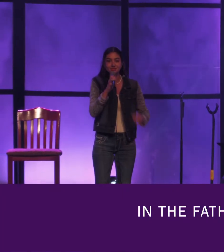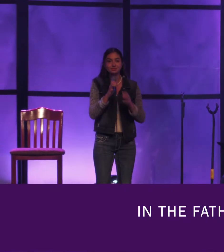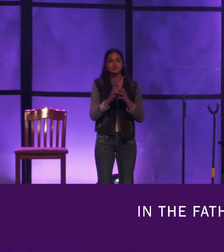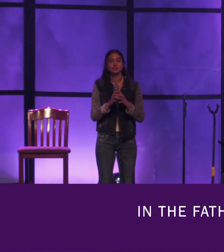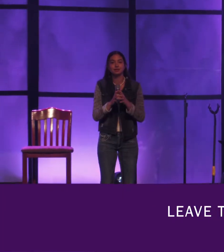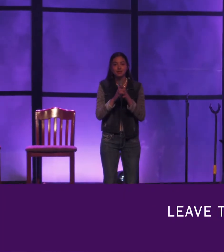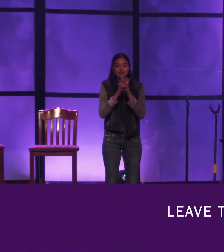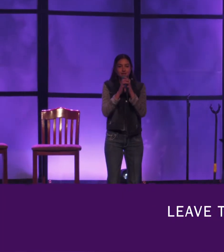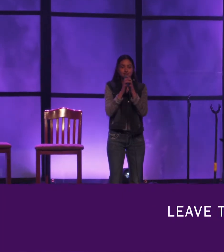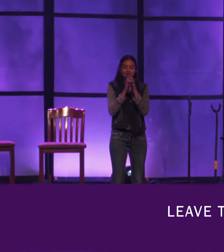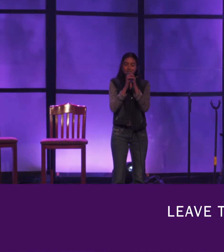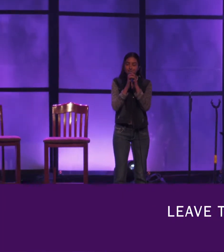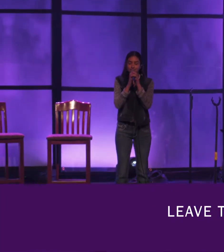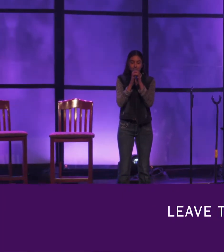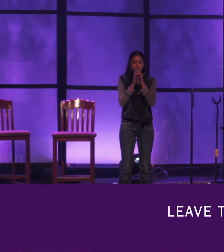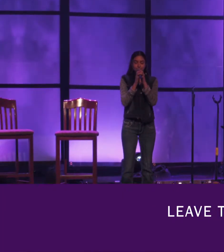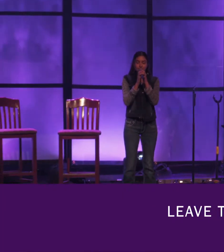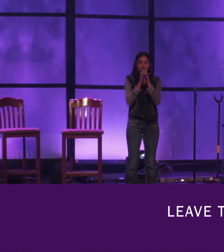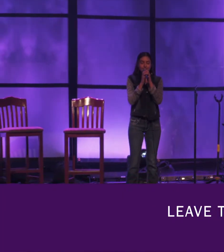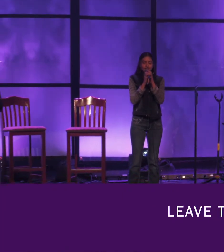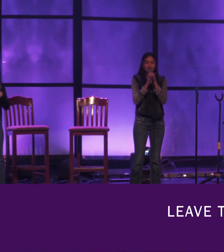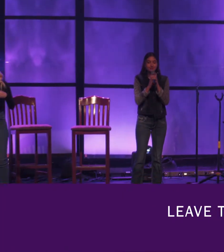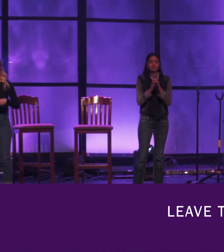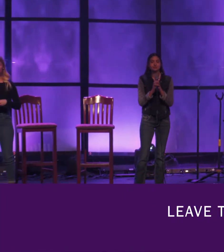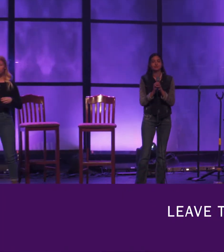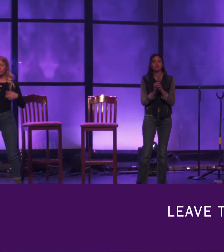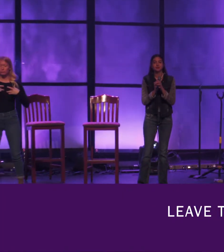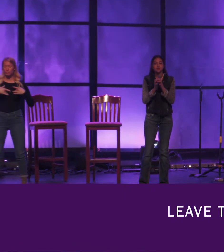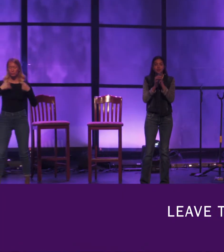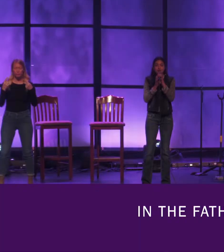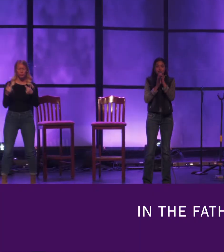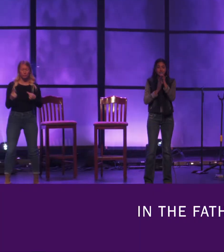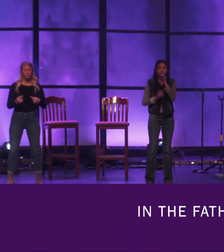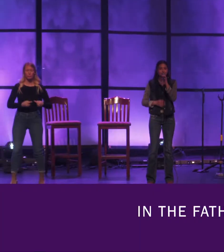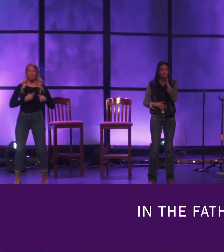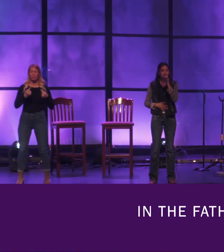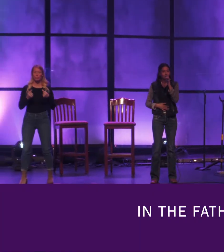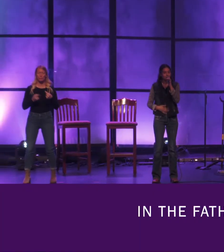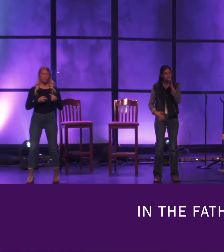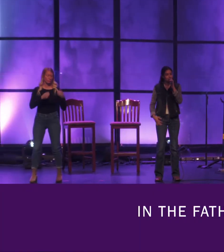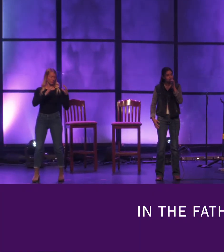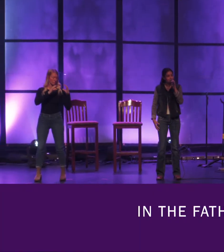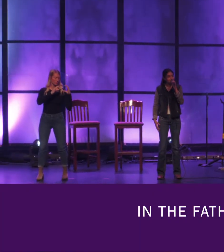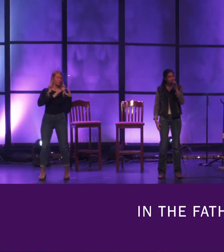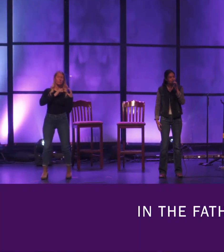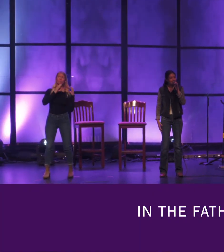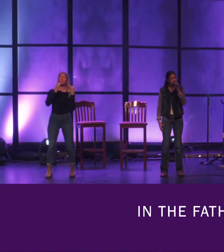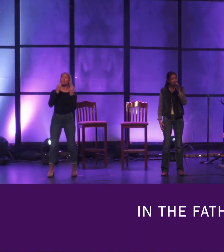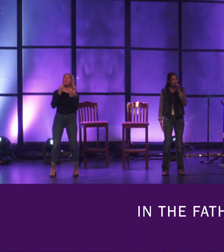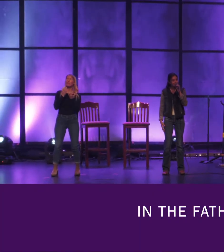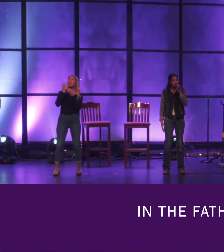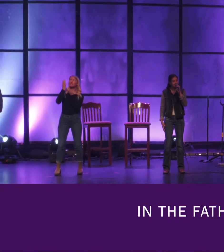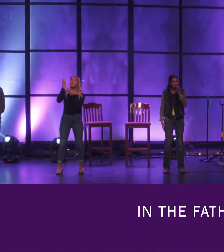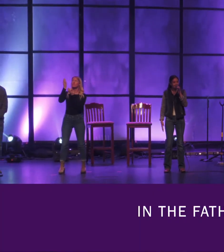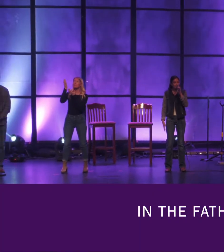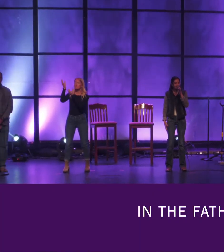hands. Leave the rest in the Father's